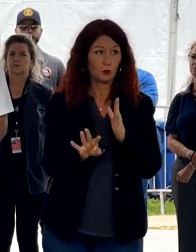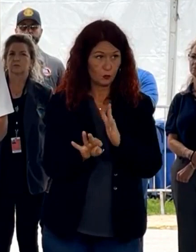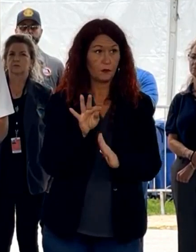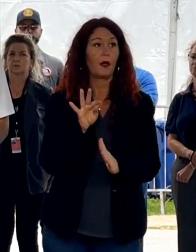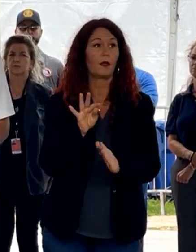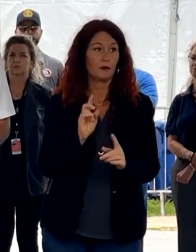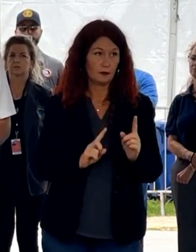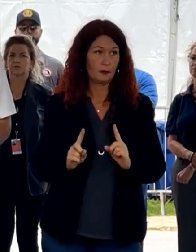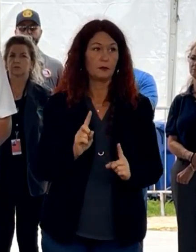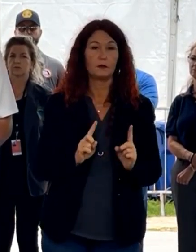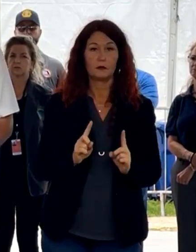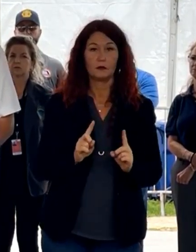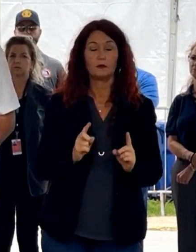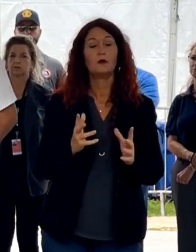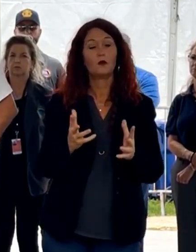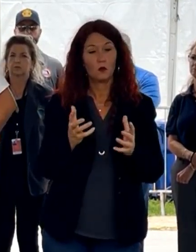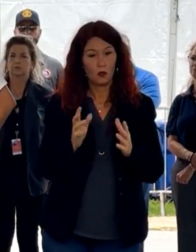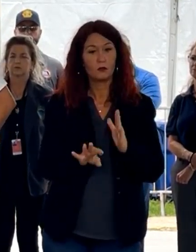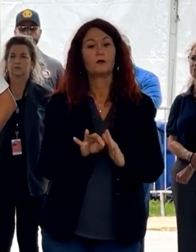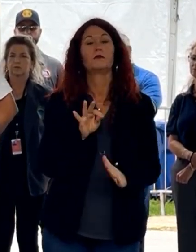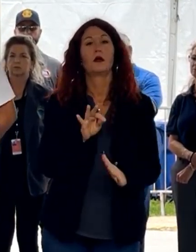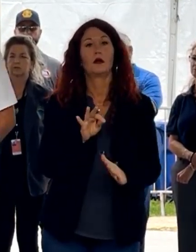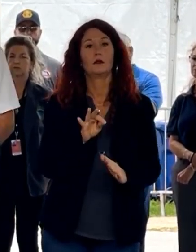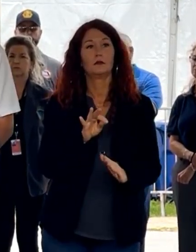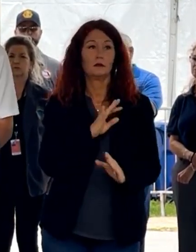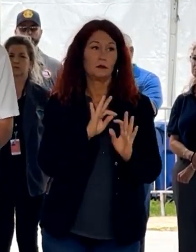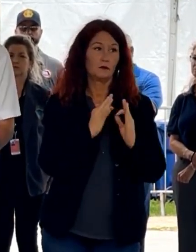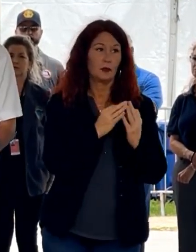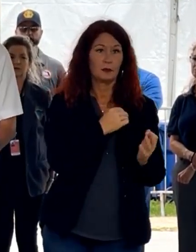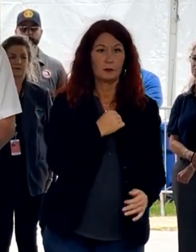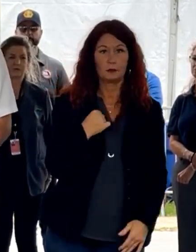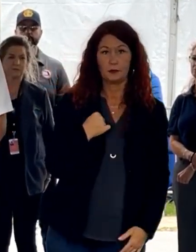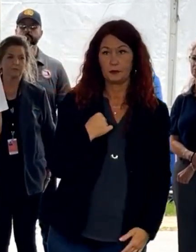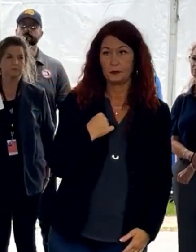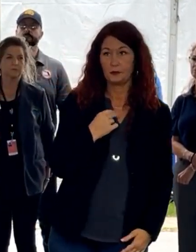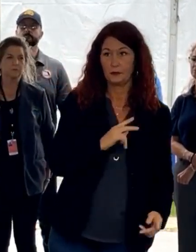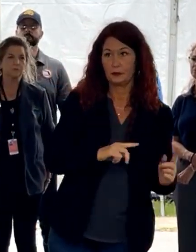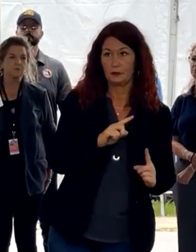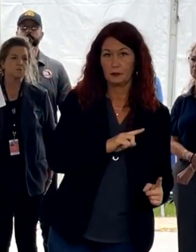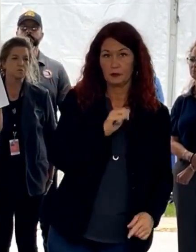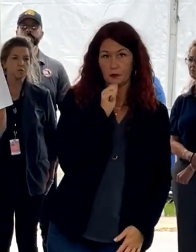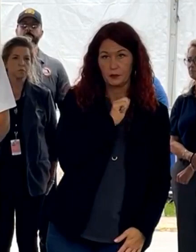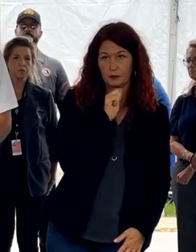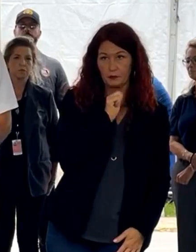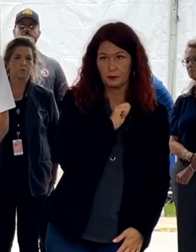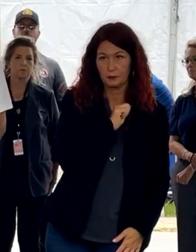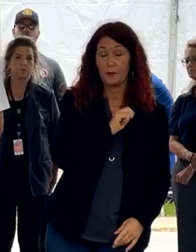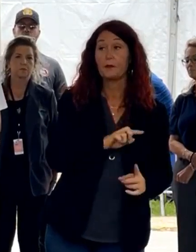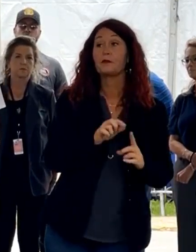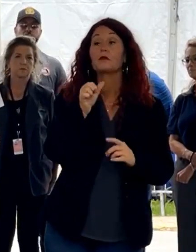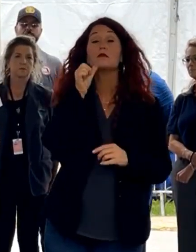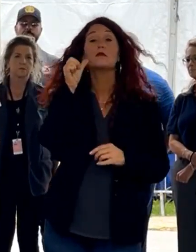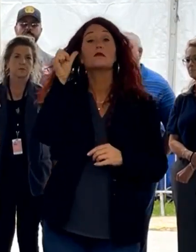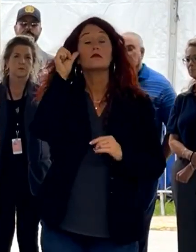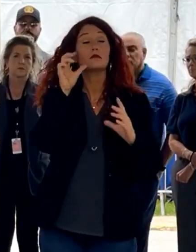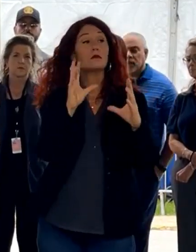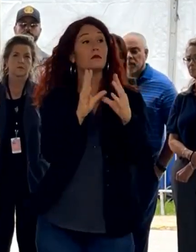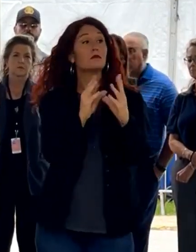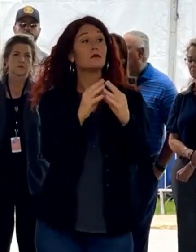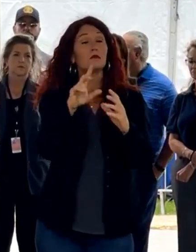I met with yesterday. Thank you, Lieutenant, for coming today. And Governor DeSantis wants